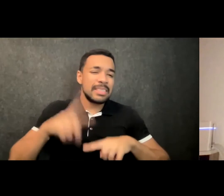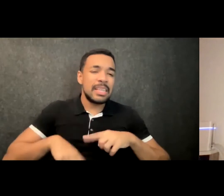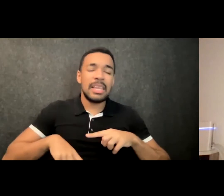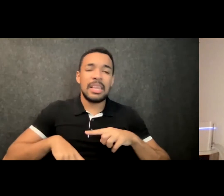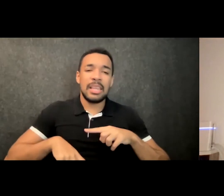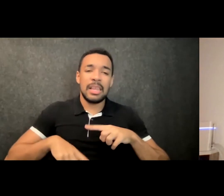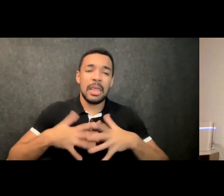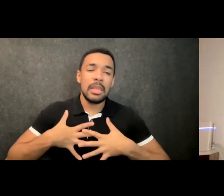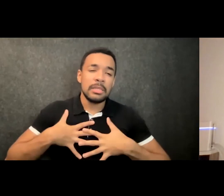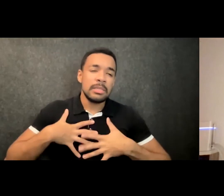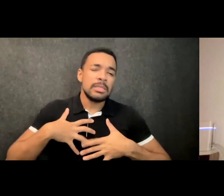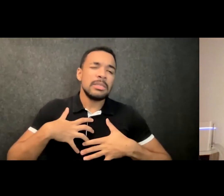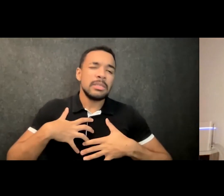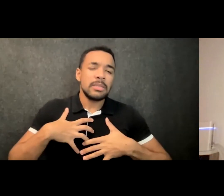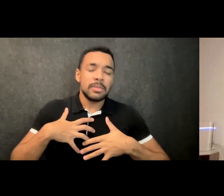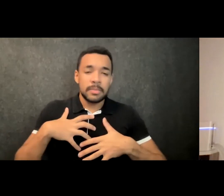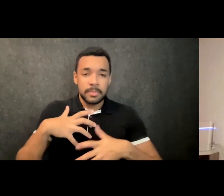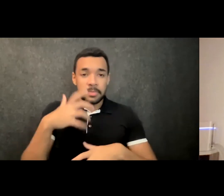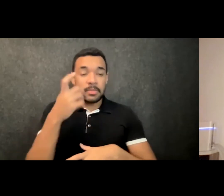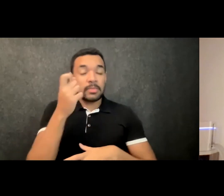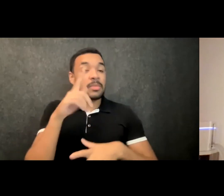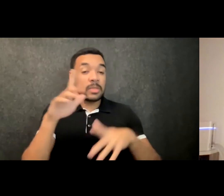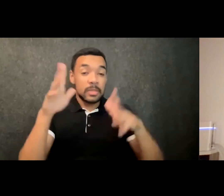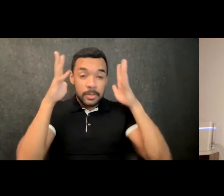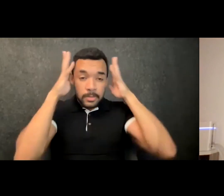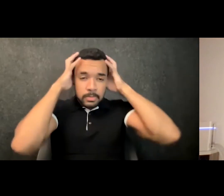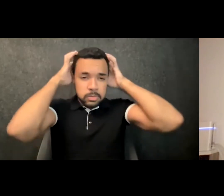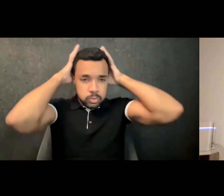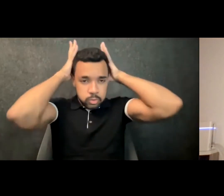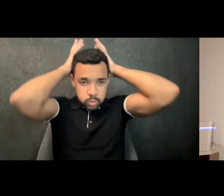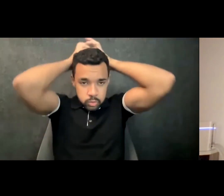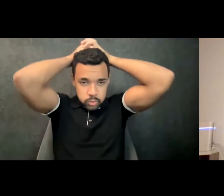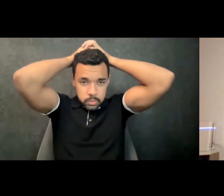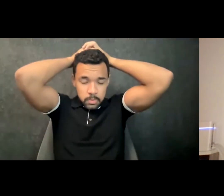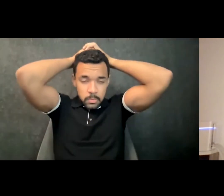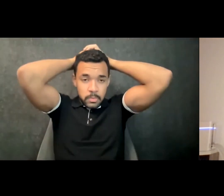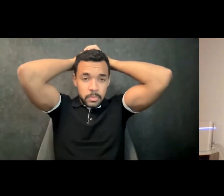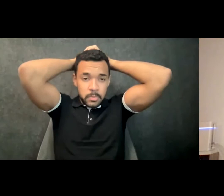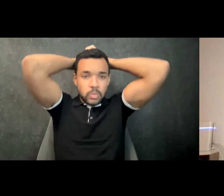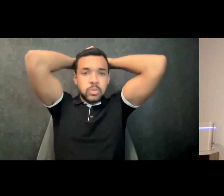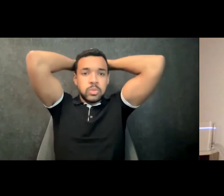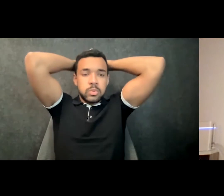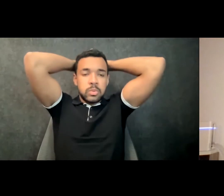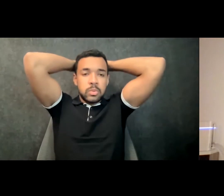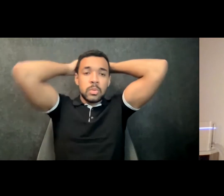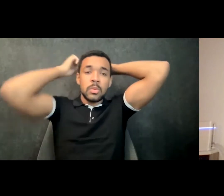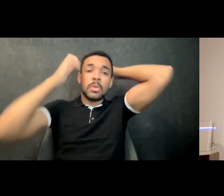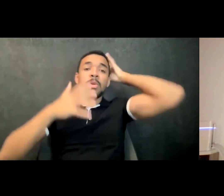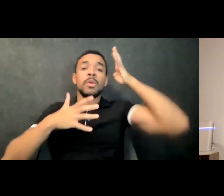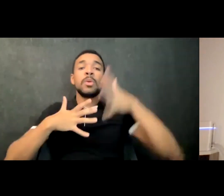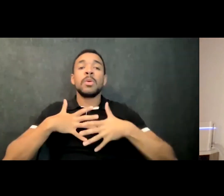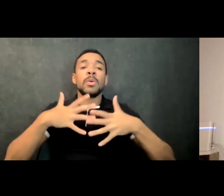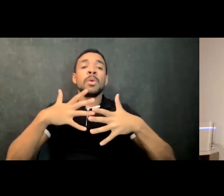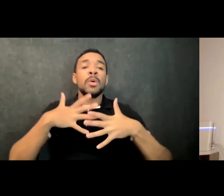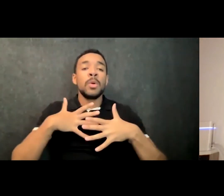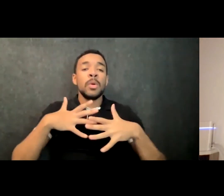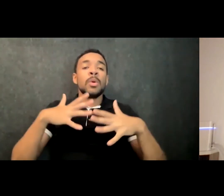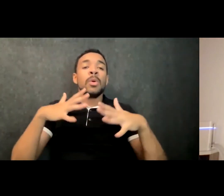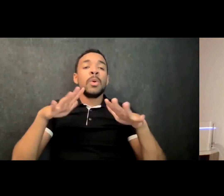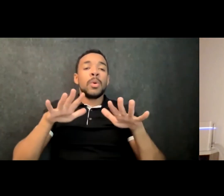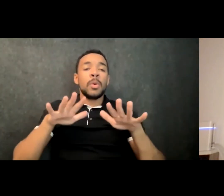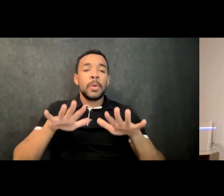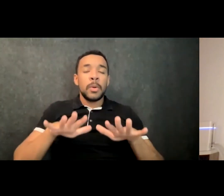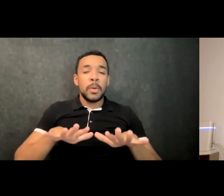She twisted my hair into a rope and squeezed. My breathing slowed. She put a hand on my shoulder and then wrapped my hair